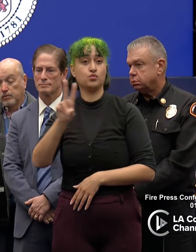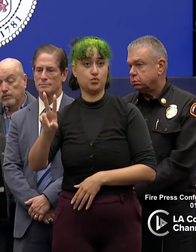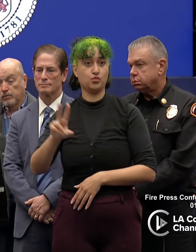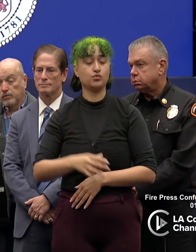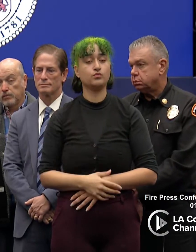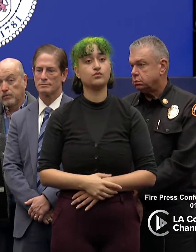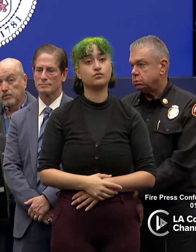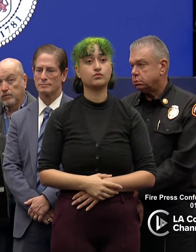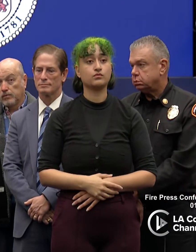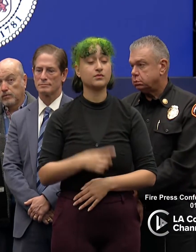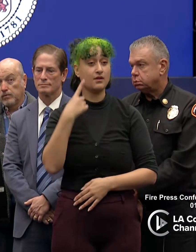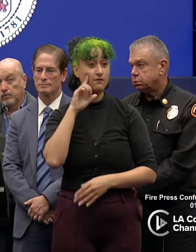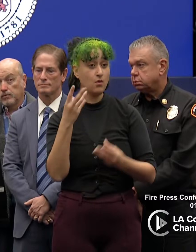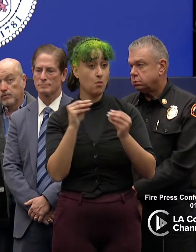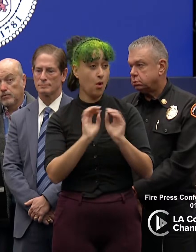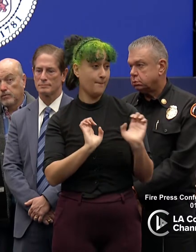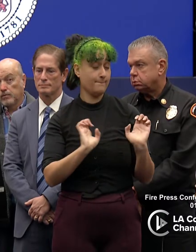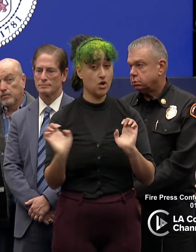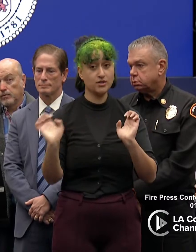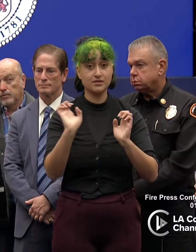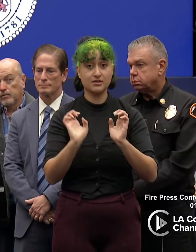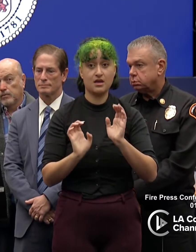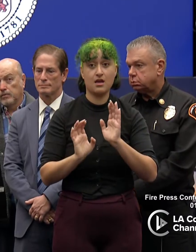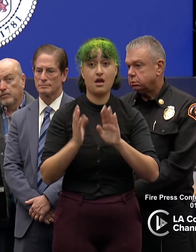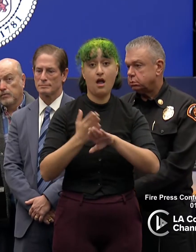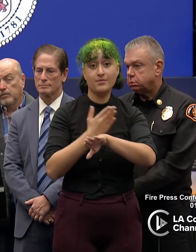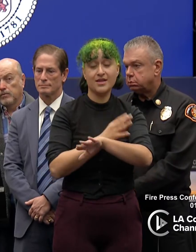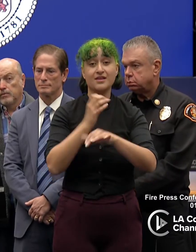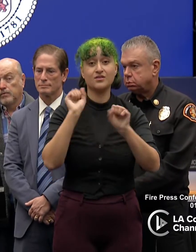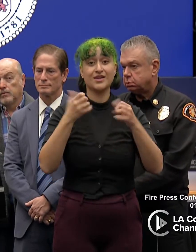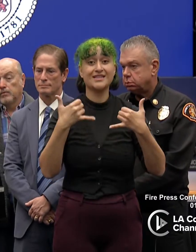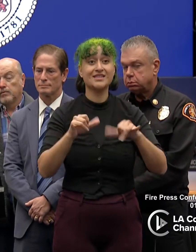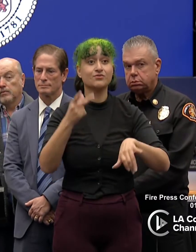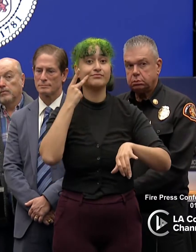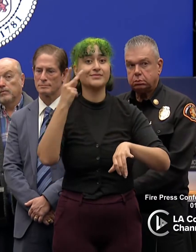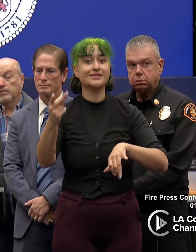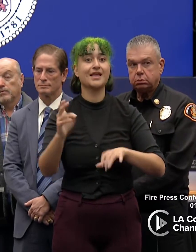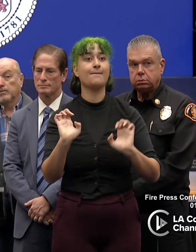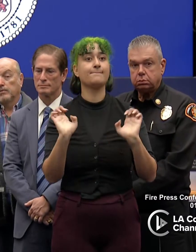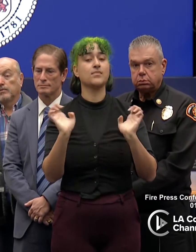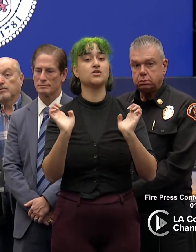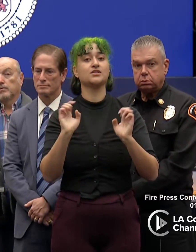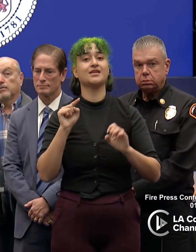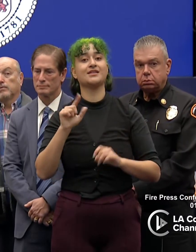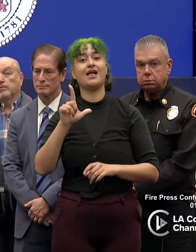800-593-8222. For more emergency updates, you can still see those at